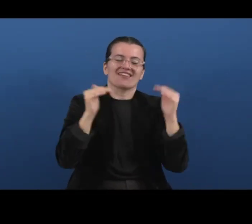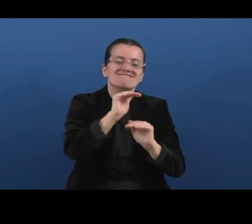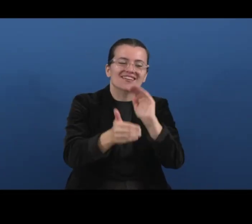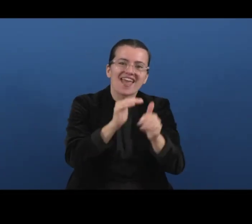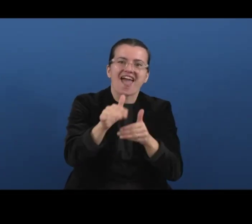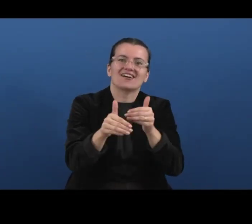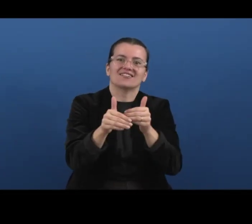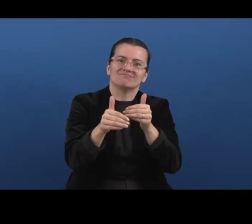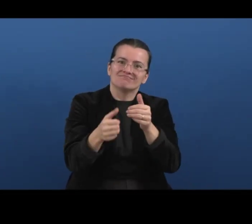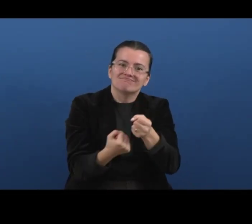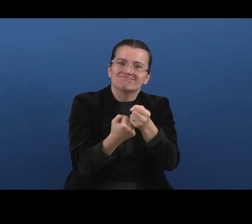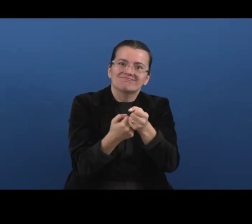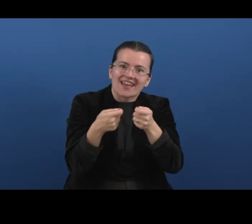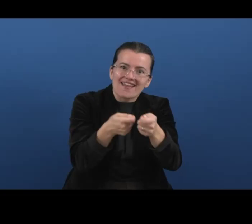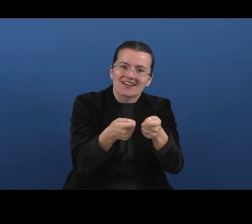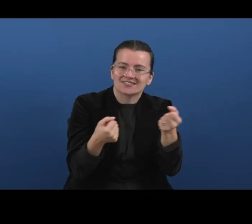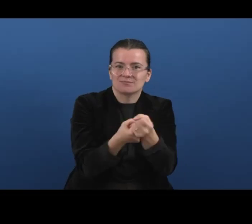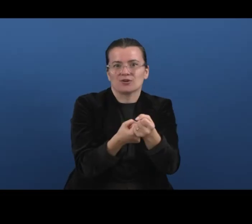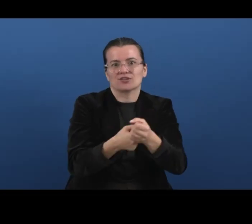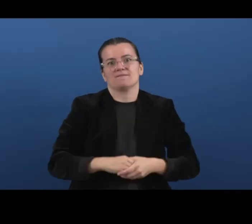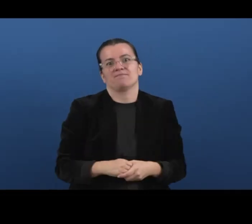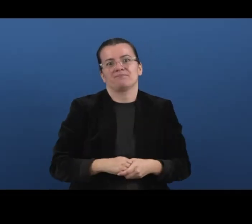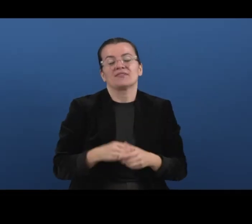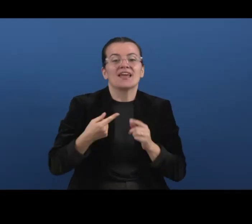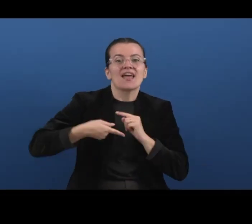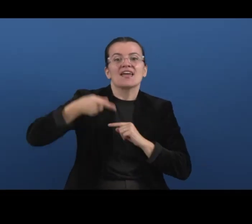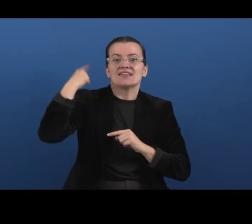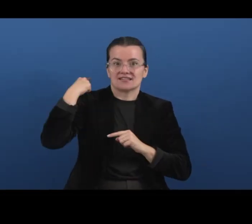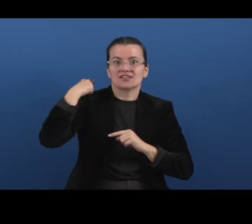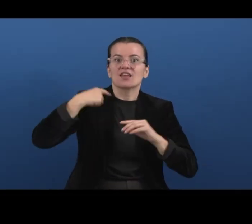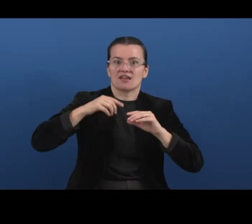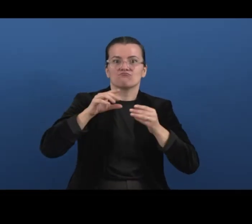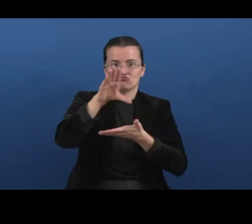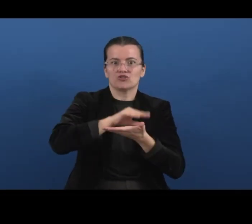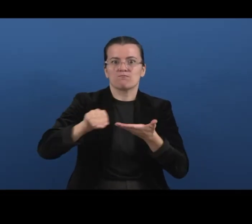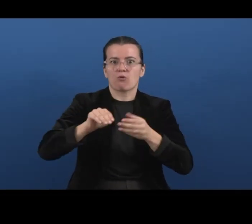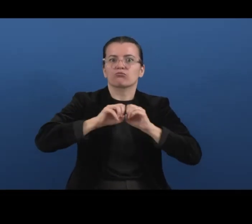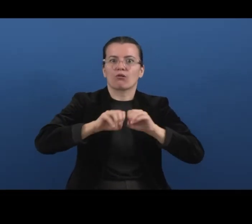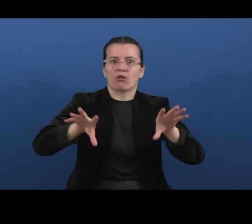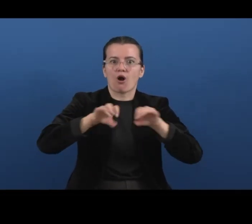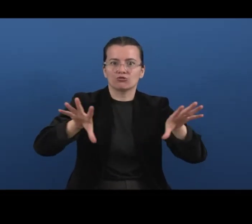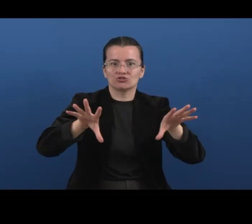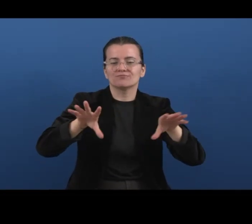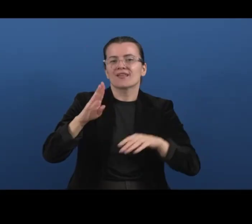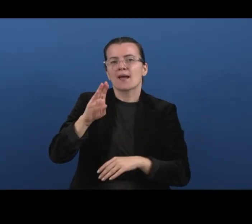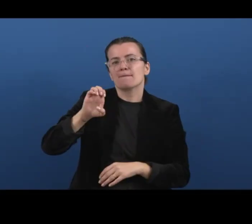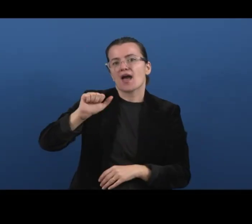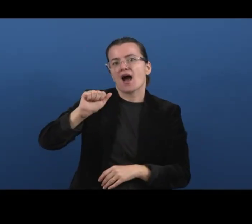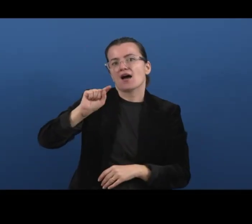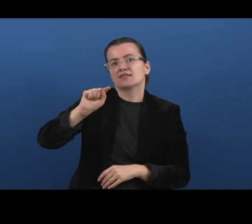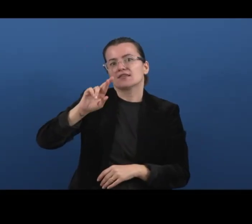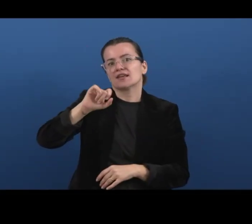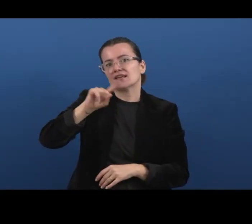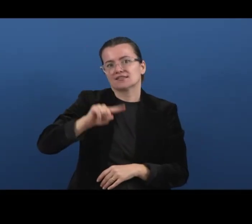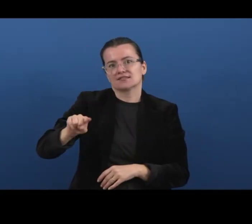webinar and the report that we launched yesterday, and that will be presented by my colleague Beatriz in a bit. So